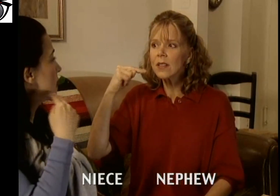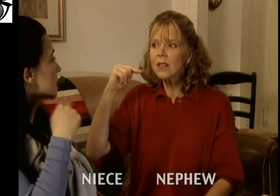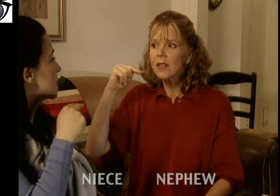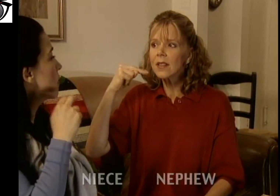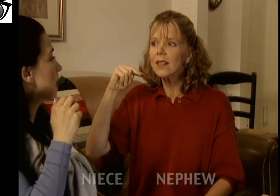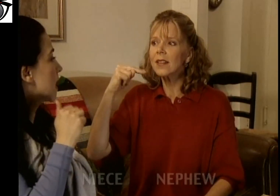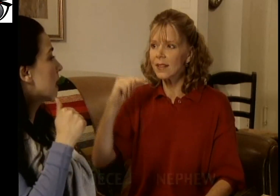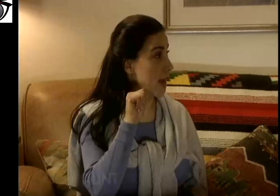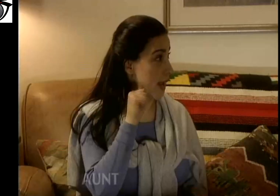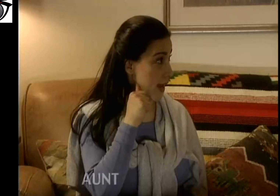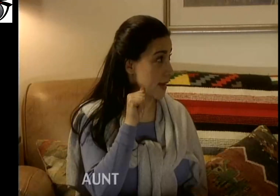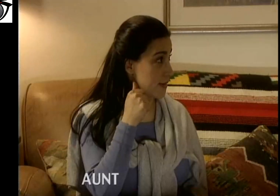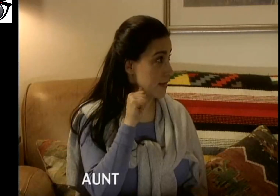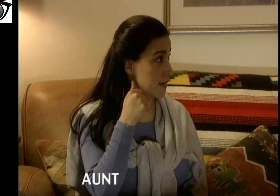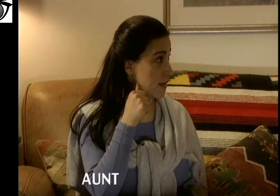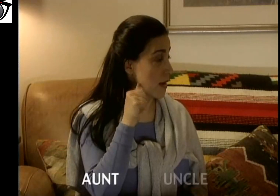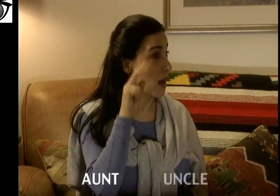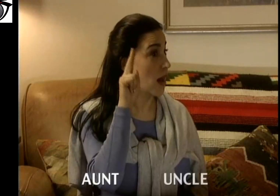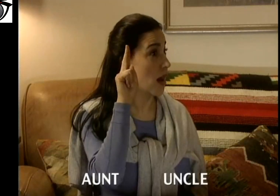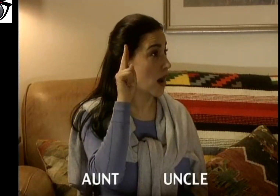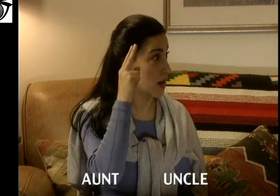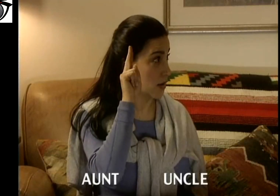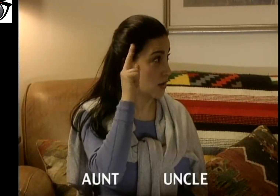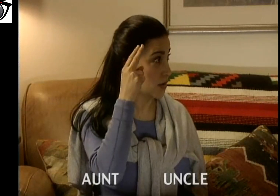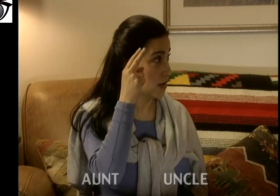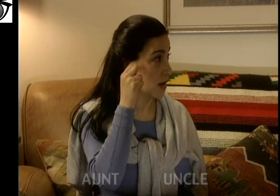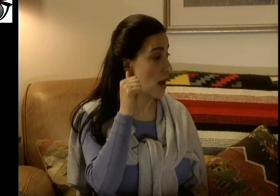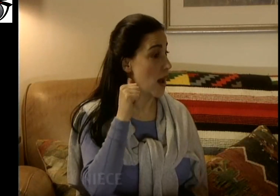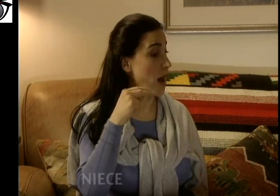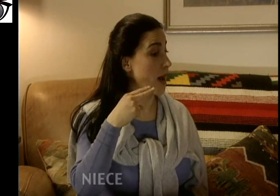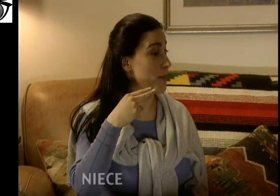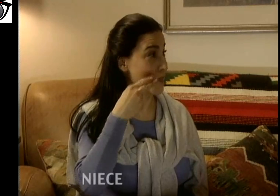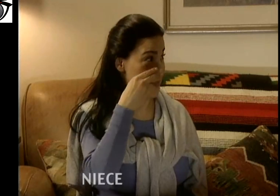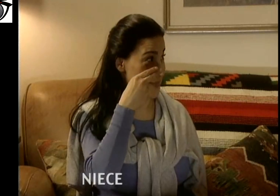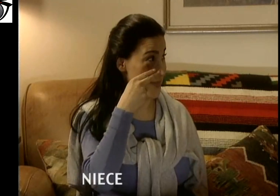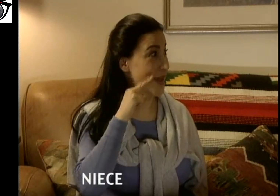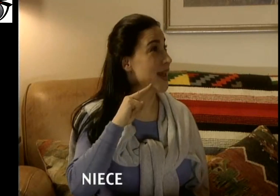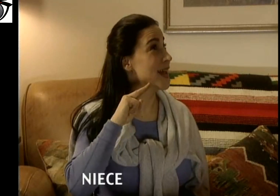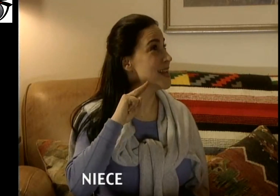chin. niece. Okay. Aunt, uncle,